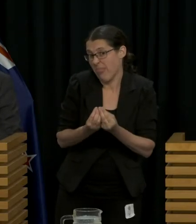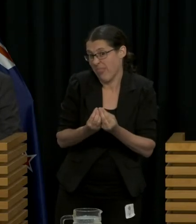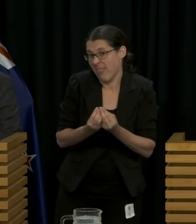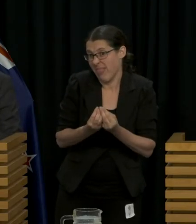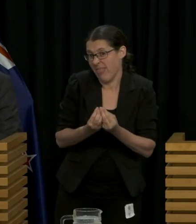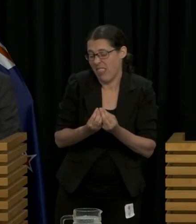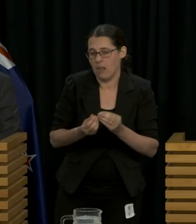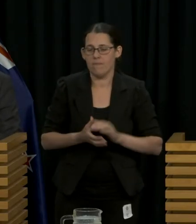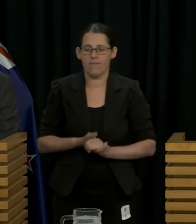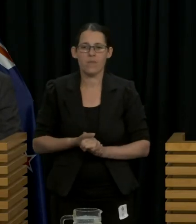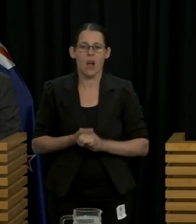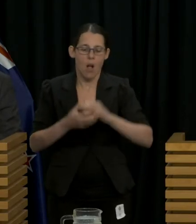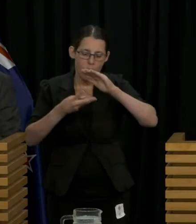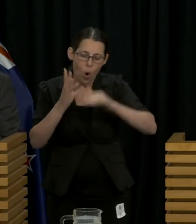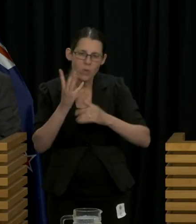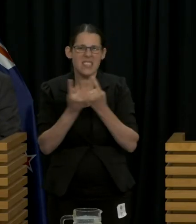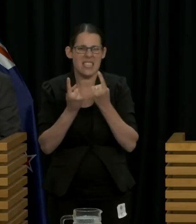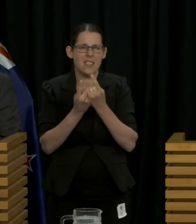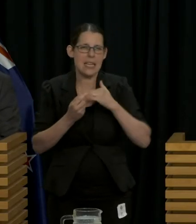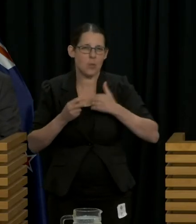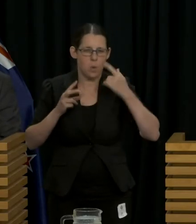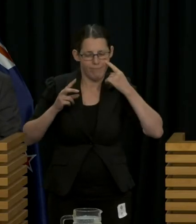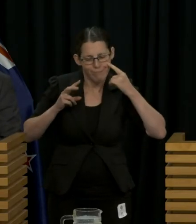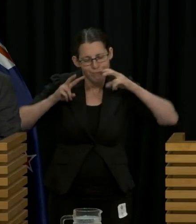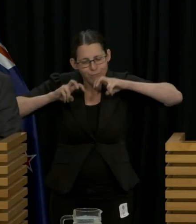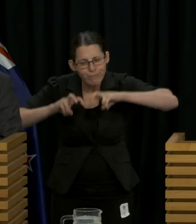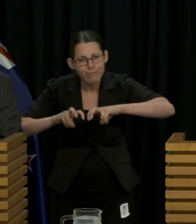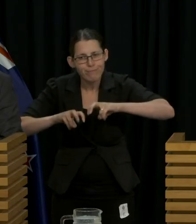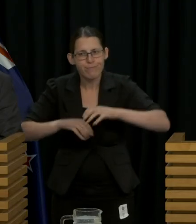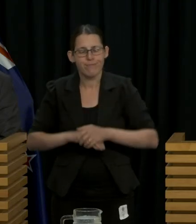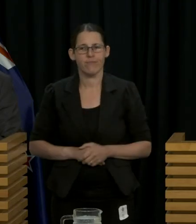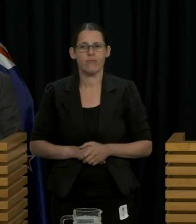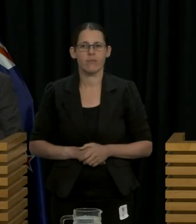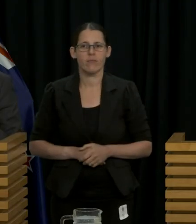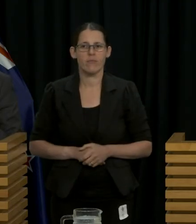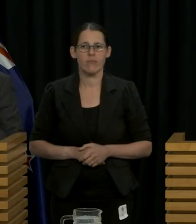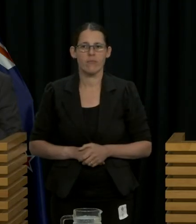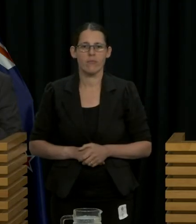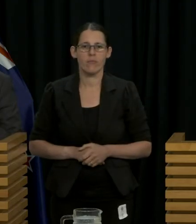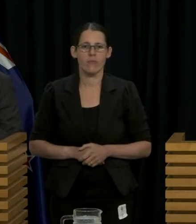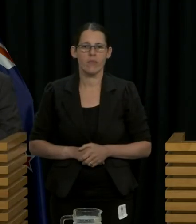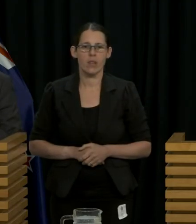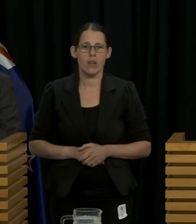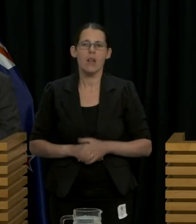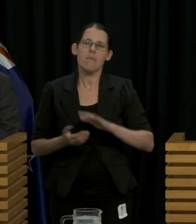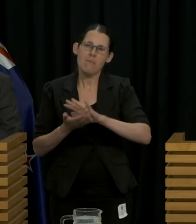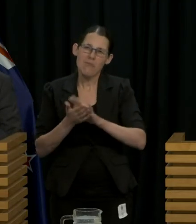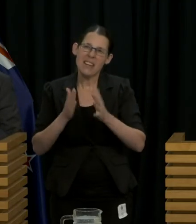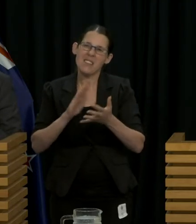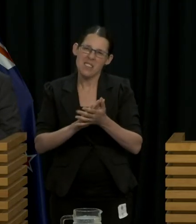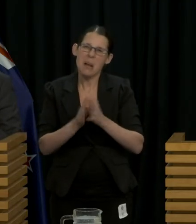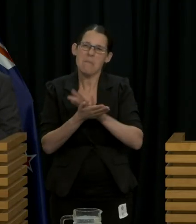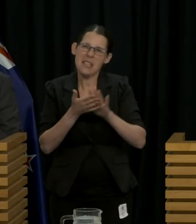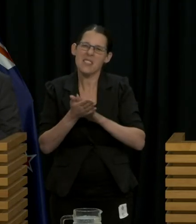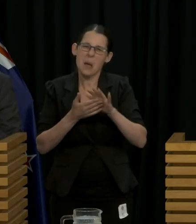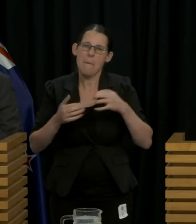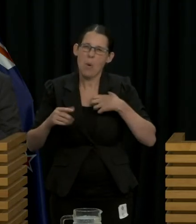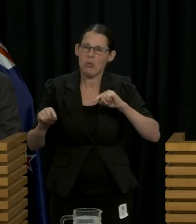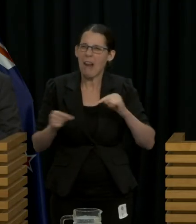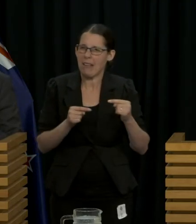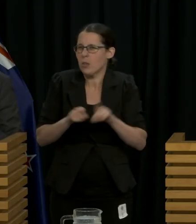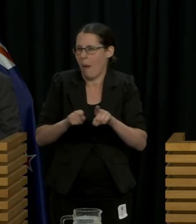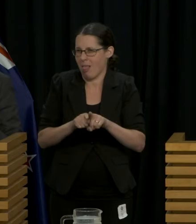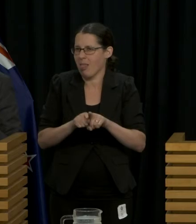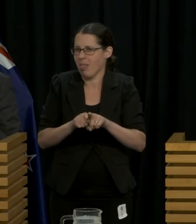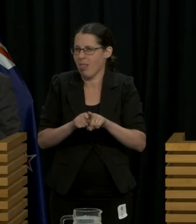are the sorts of things that we've got to look at. Obviously, the logistics of that create a greater challenge. It is quite difficult